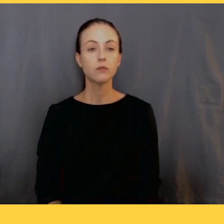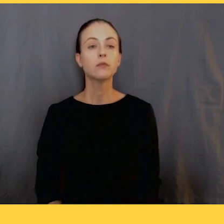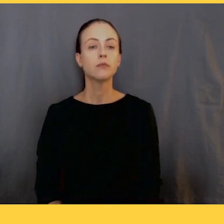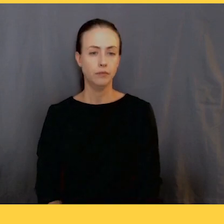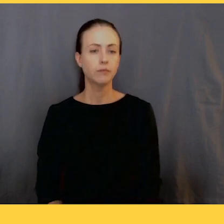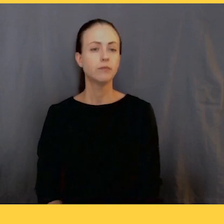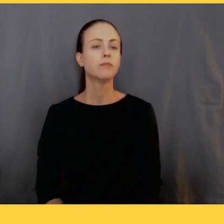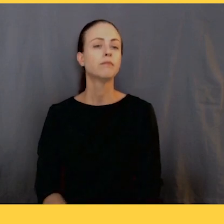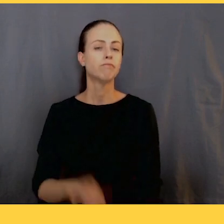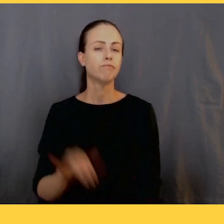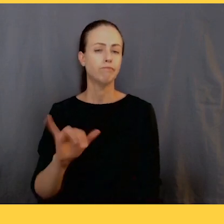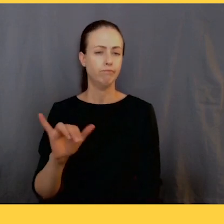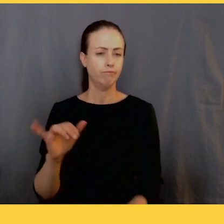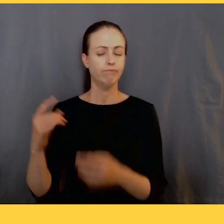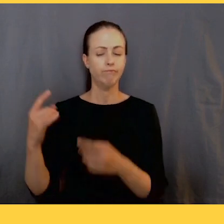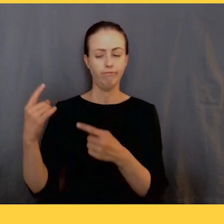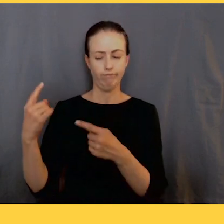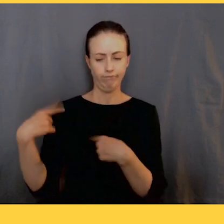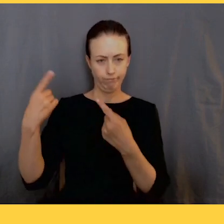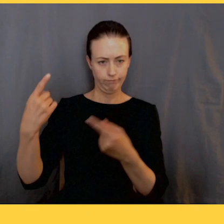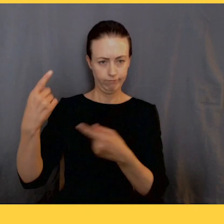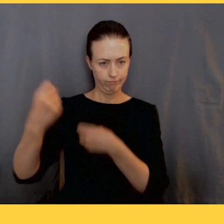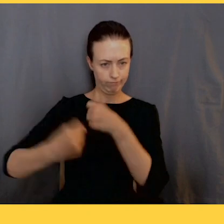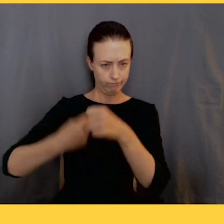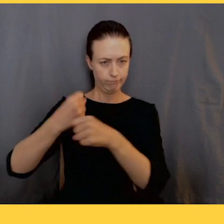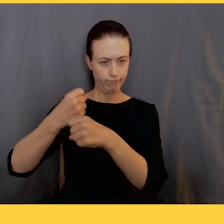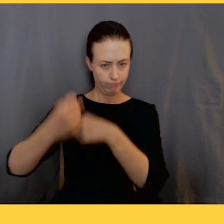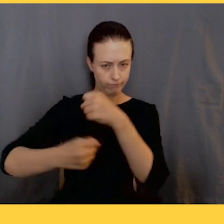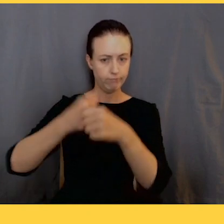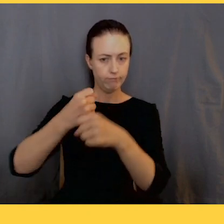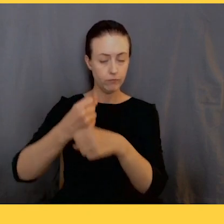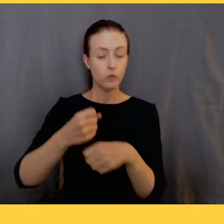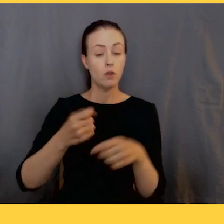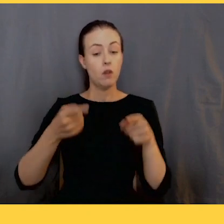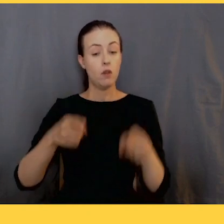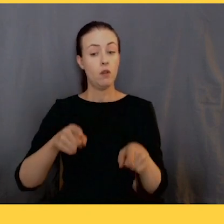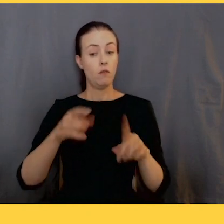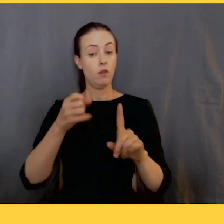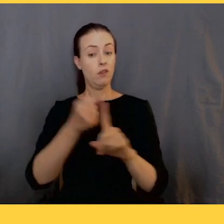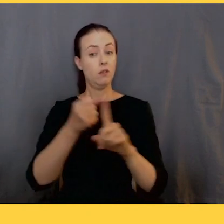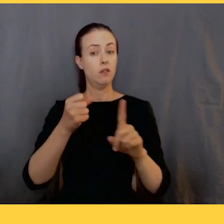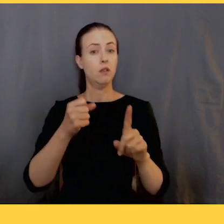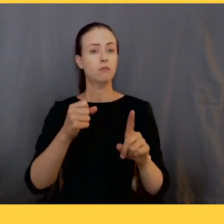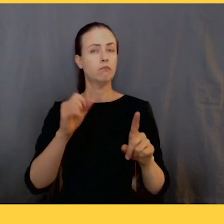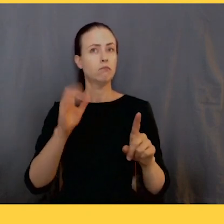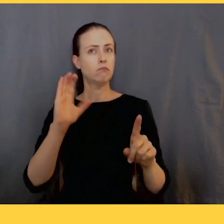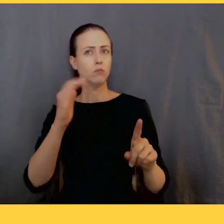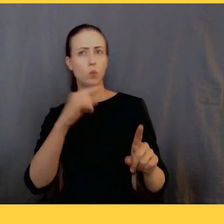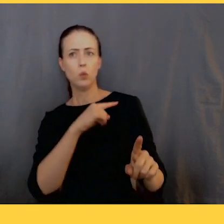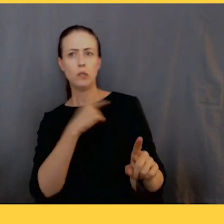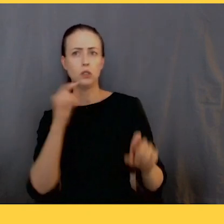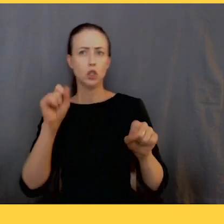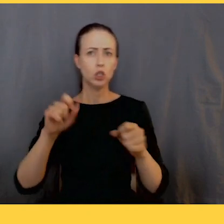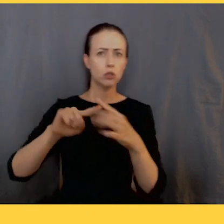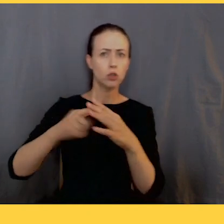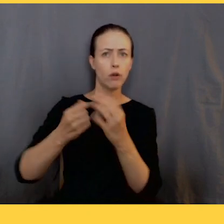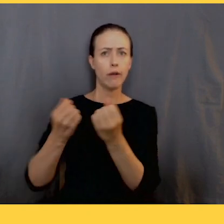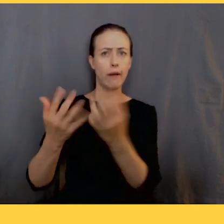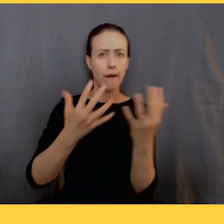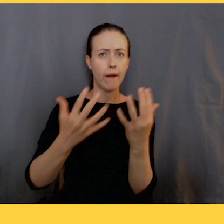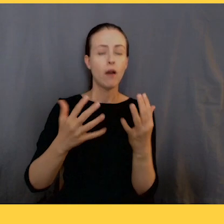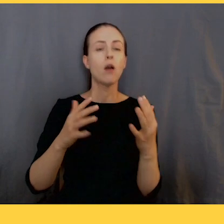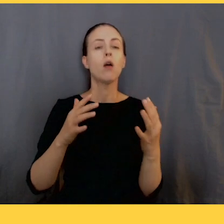Okay, so as in past year, when there is a high risk for wildfire, we declare public safety power shutoff event